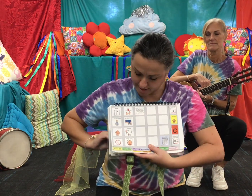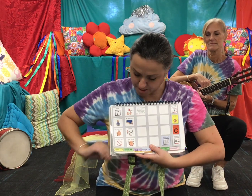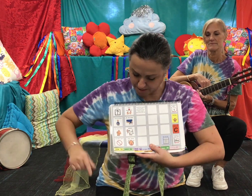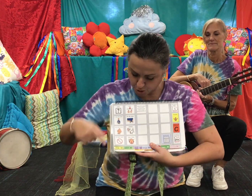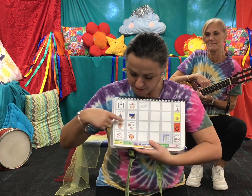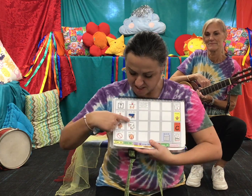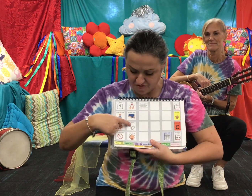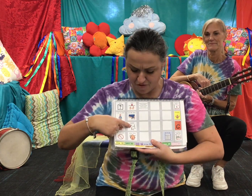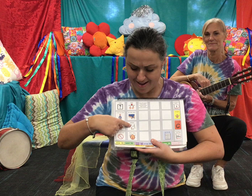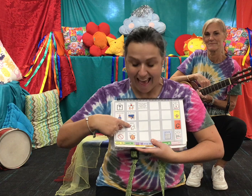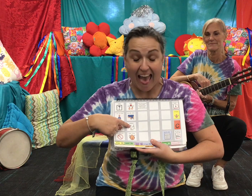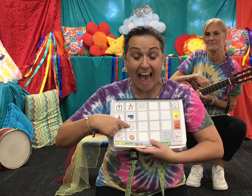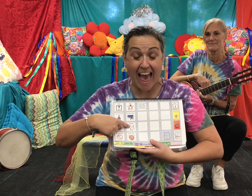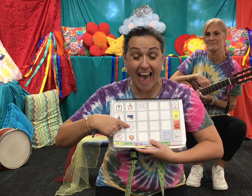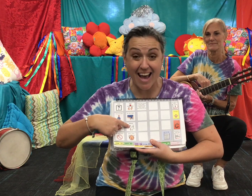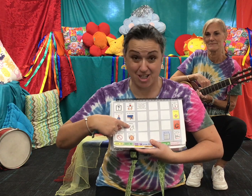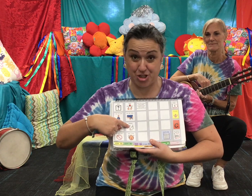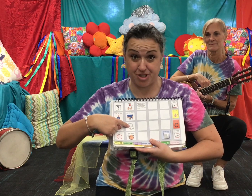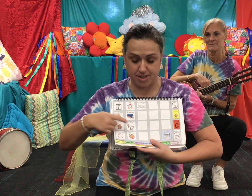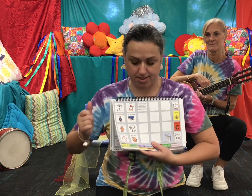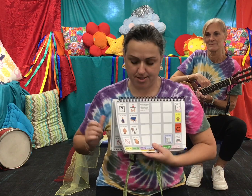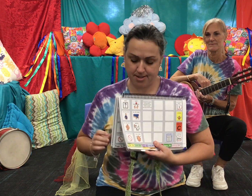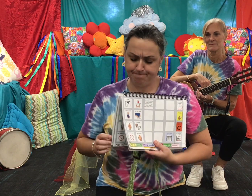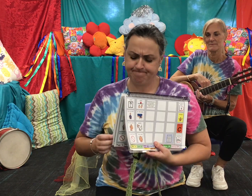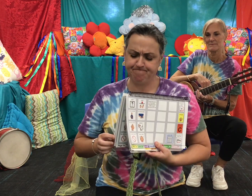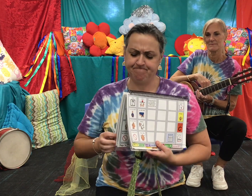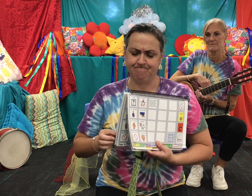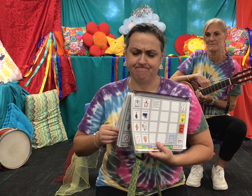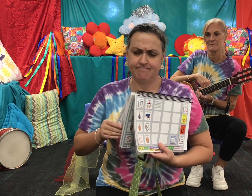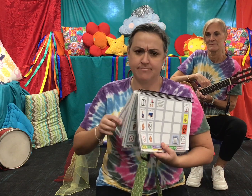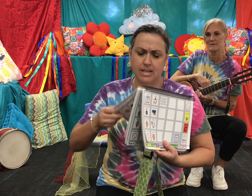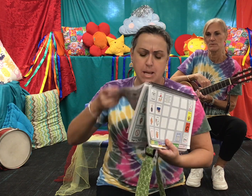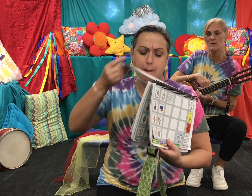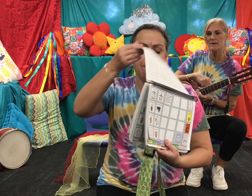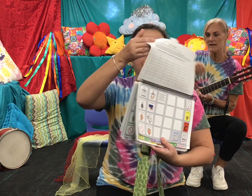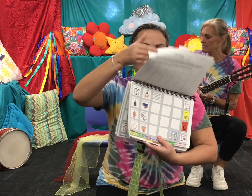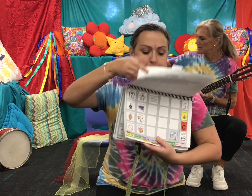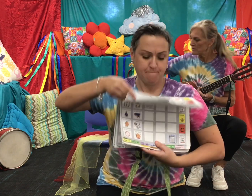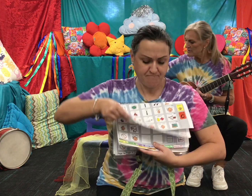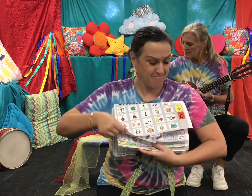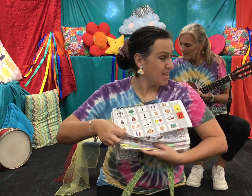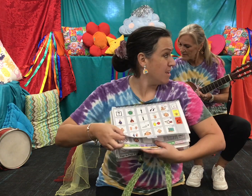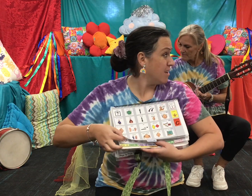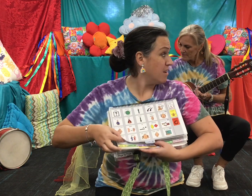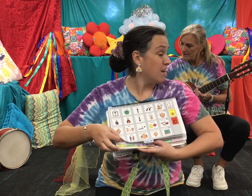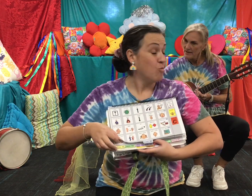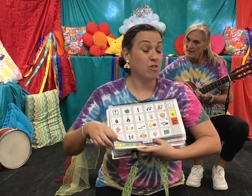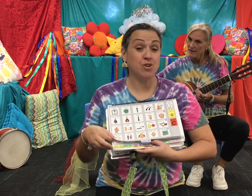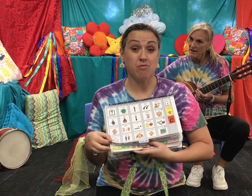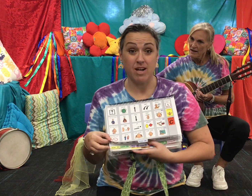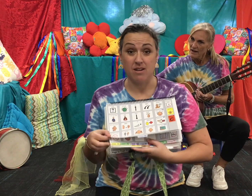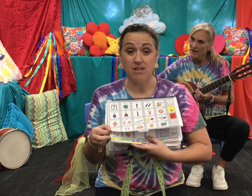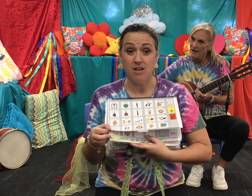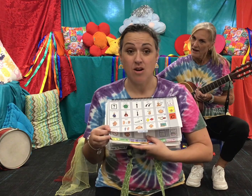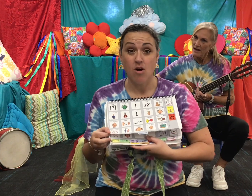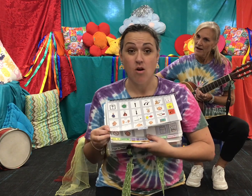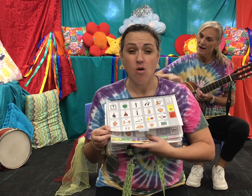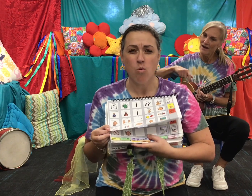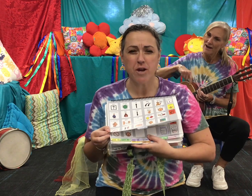to be doing different actions. What are we going to be using, Kim? Well, Narelle, we're going